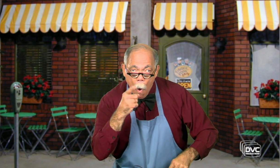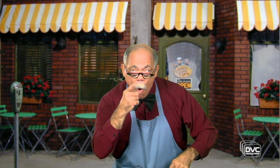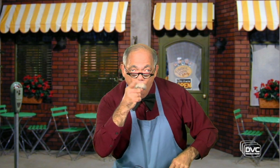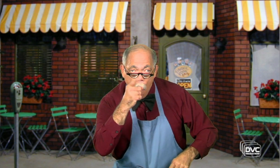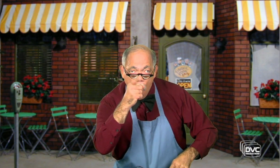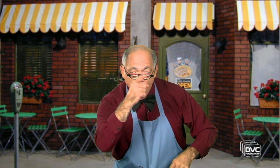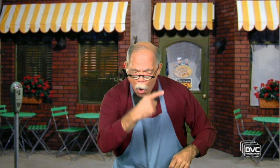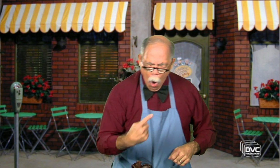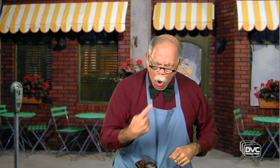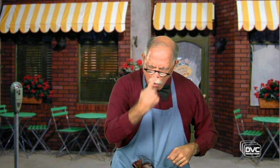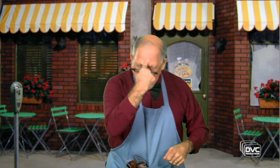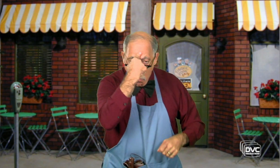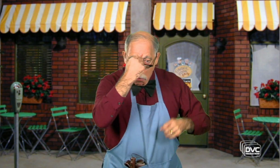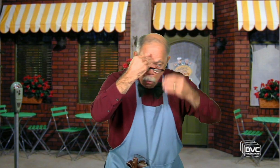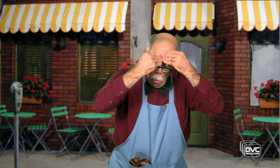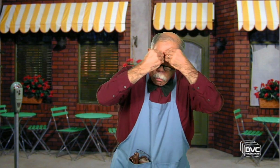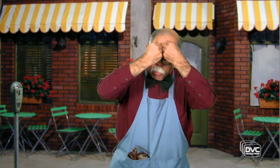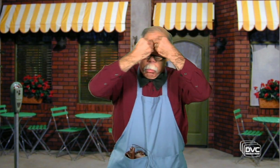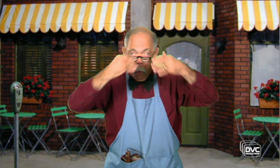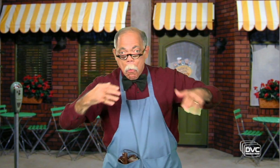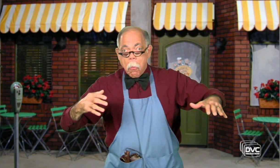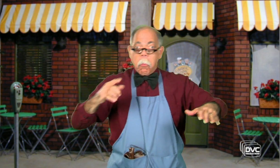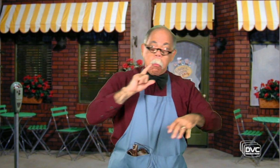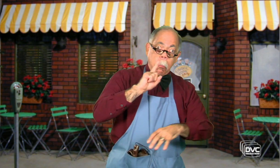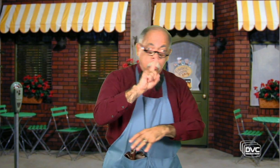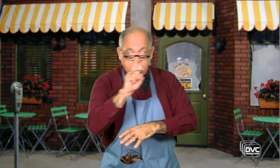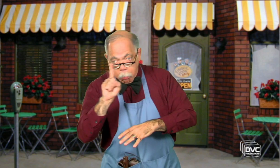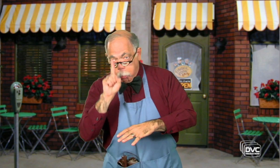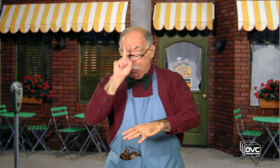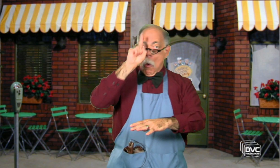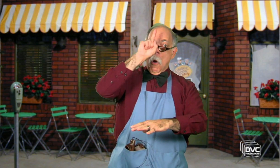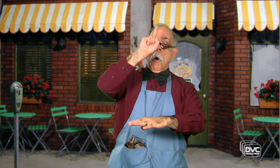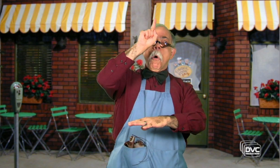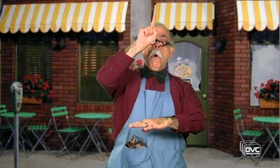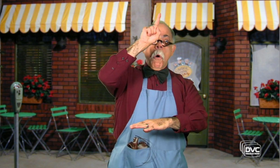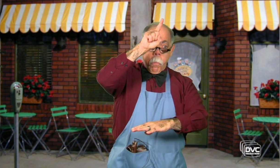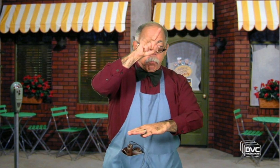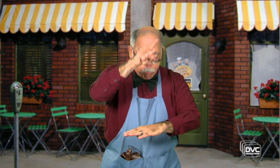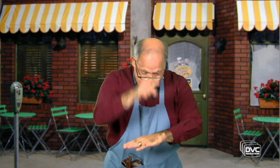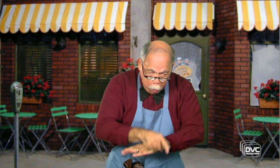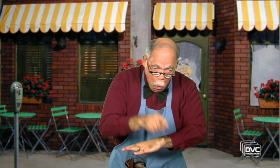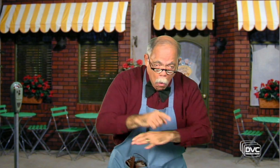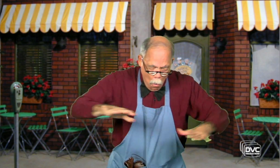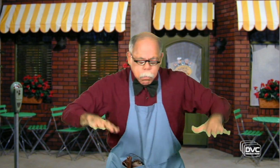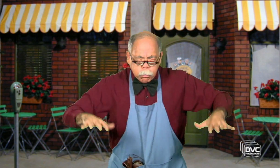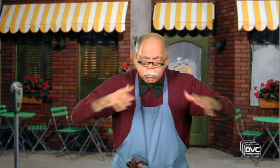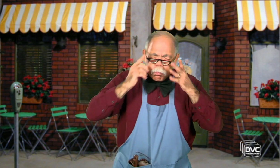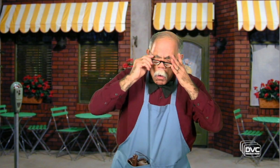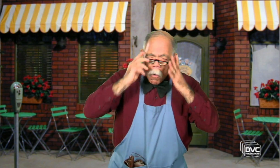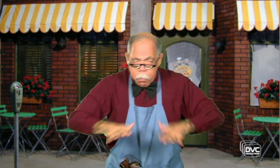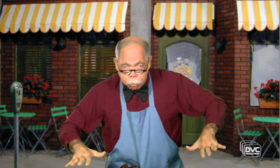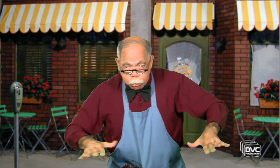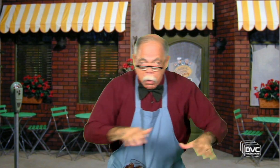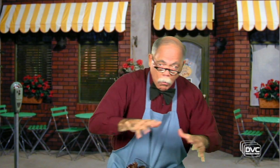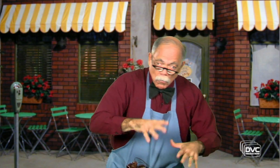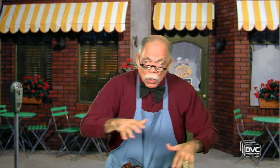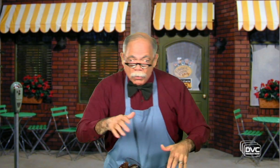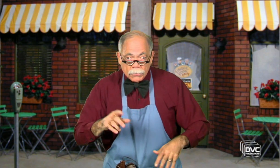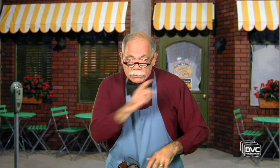through the air and landed in the middle of Goliath's forehead. Goliath staggered and fell to the ground, and the earth